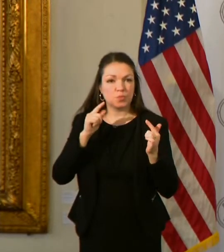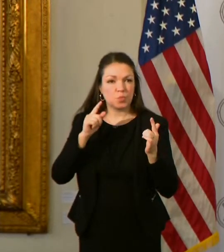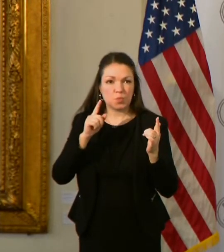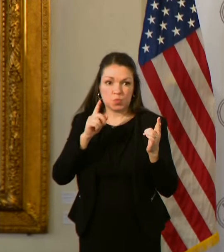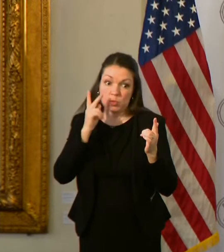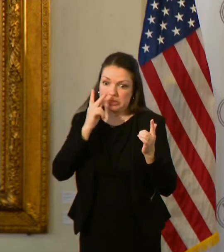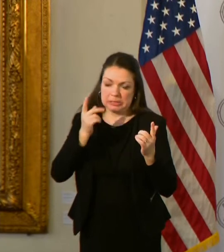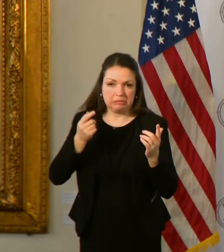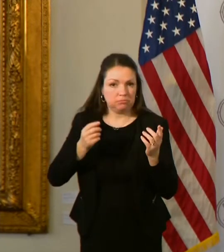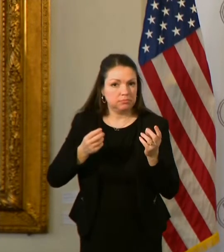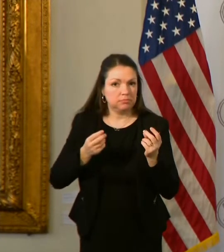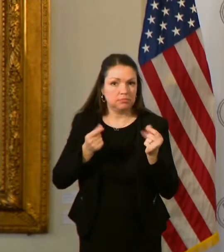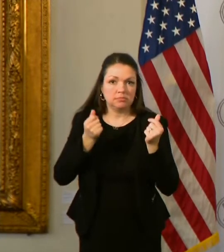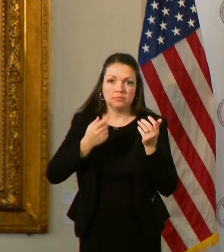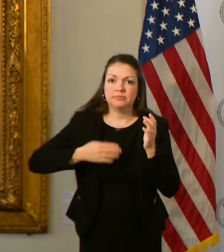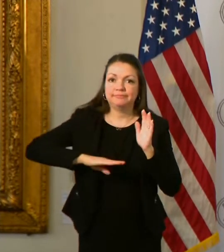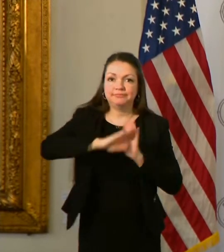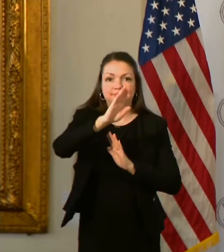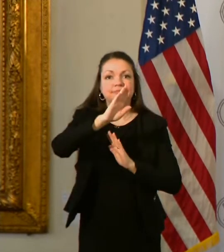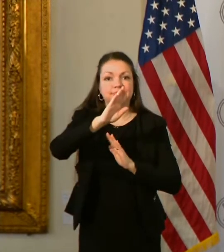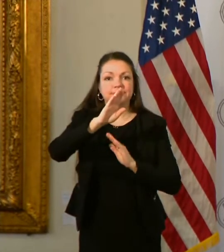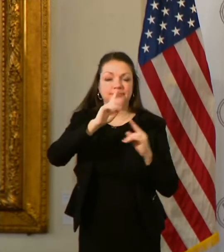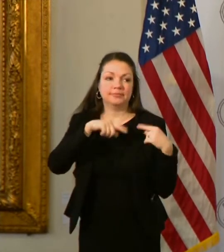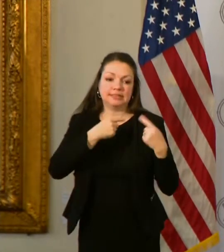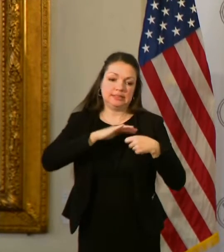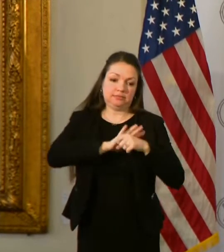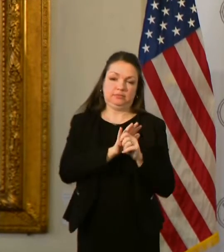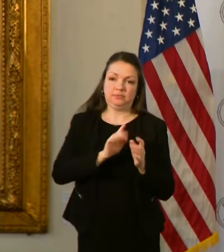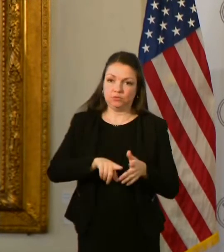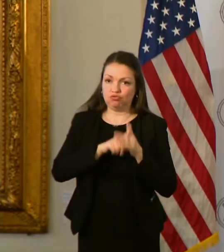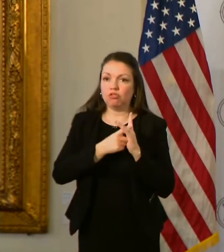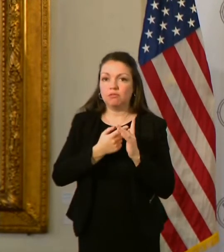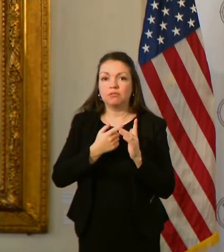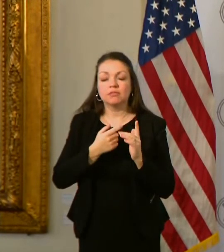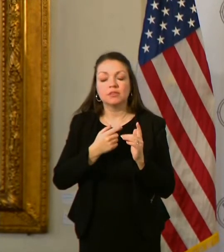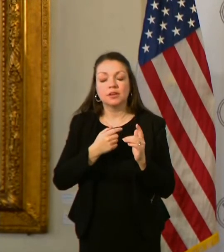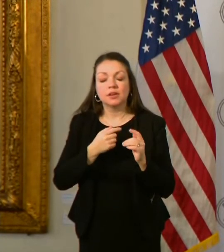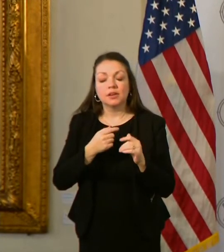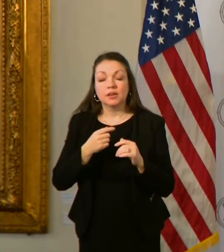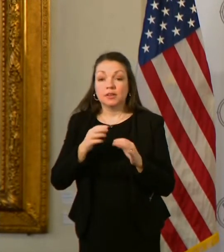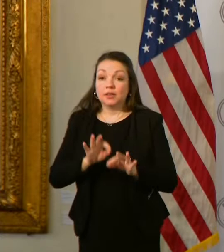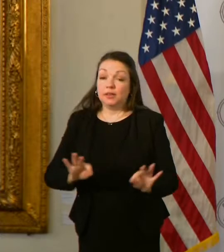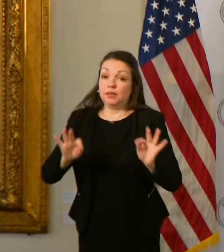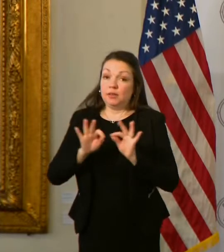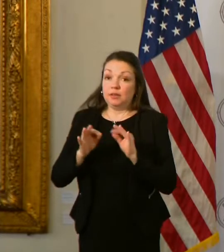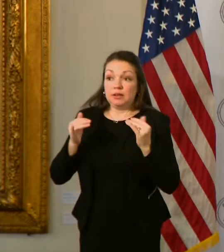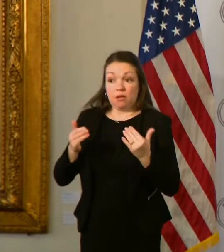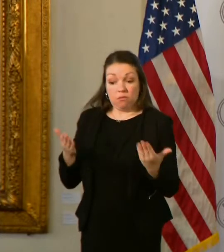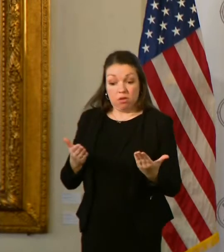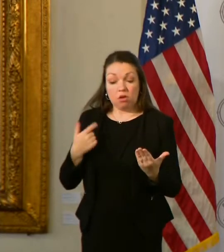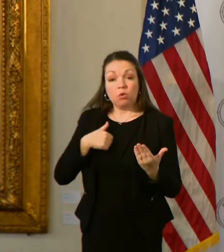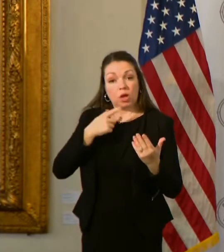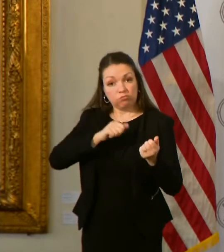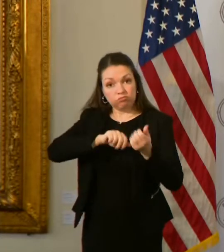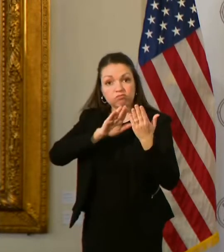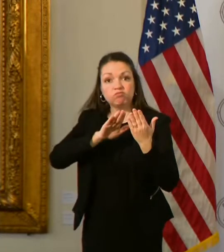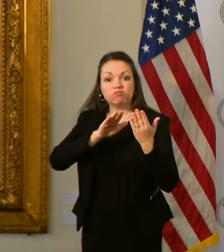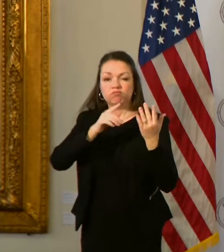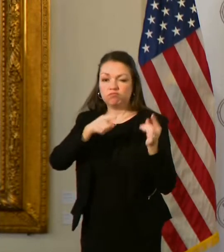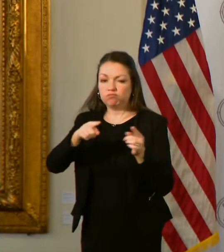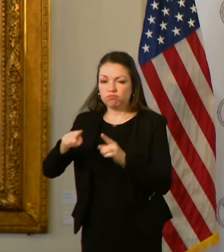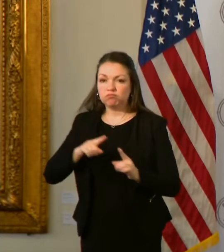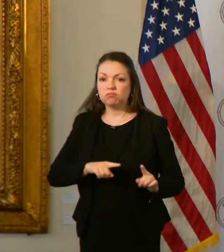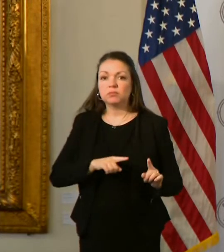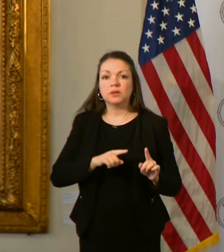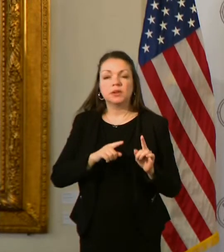COVID-19. And it is important, as we address what's happening here in Cook County, that we also take